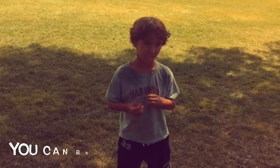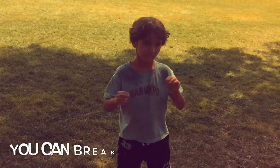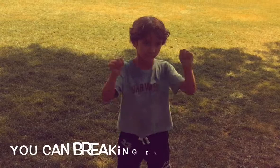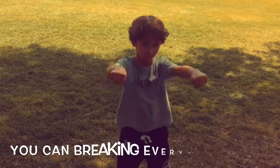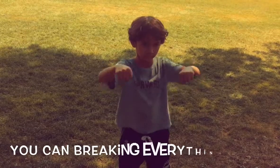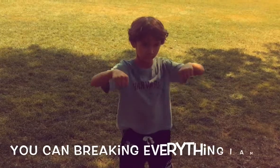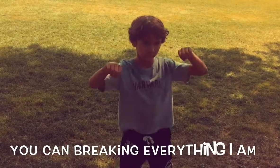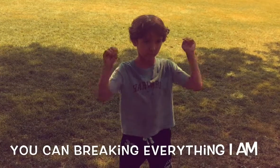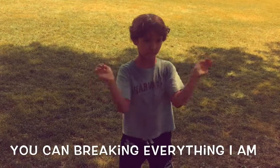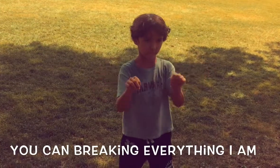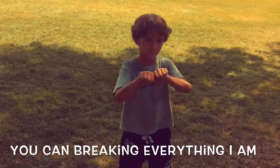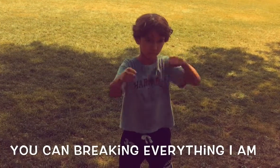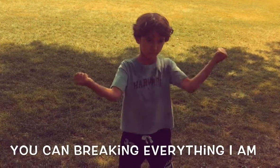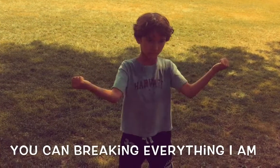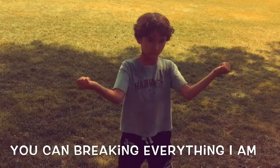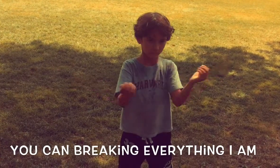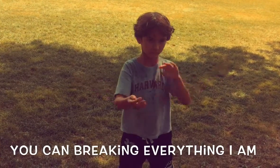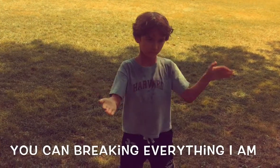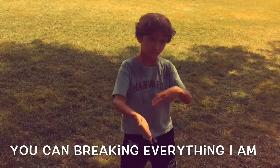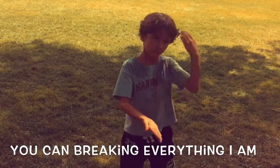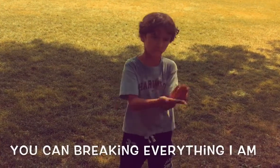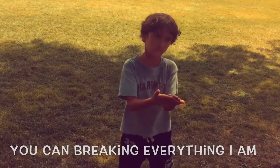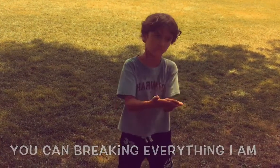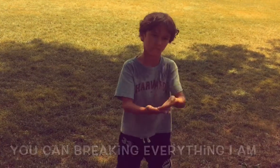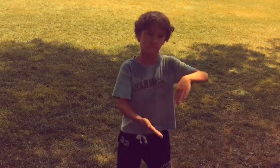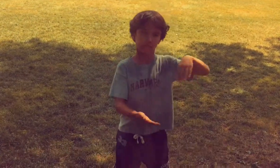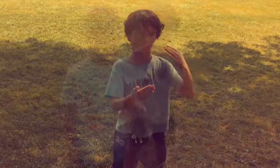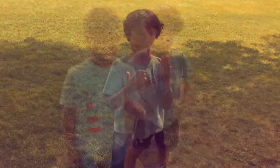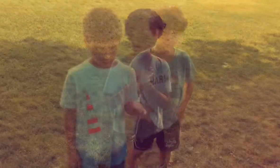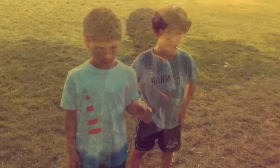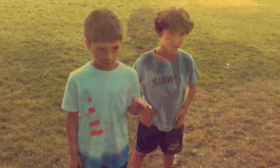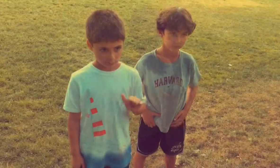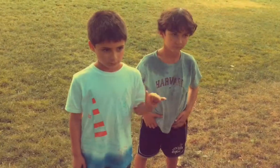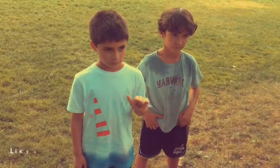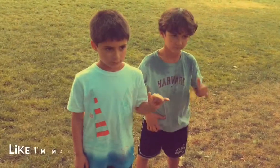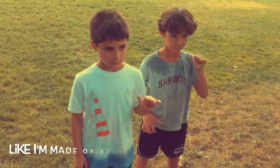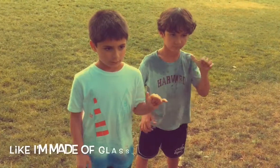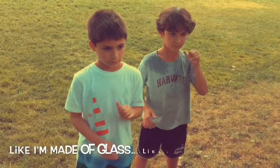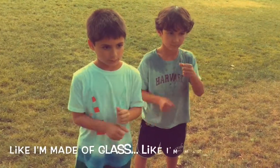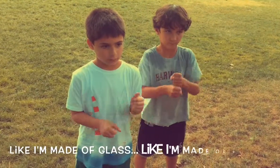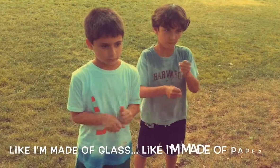You can break everything I am, like I'm made of.